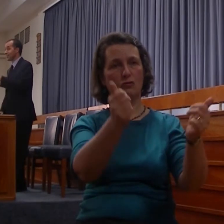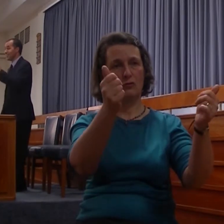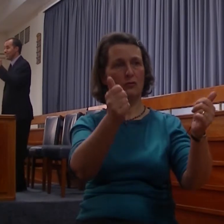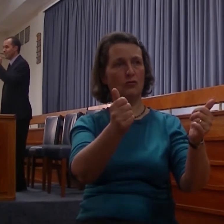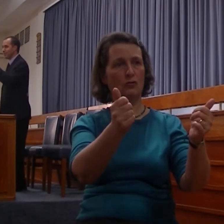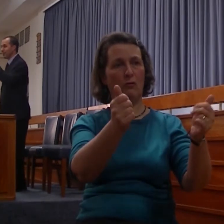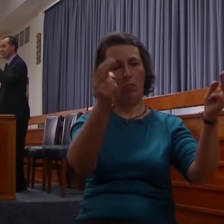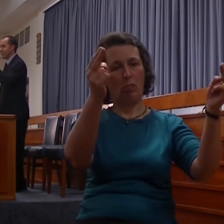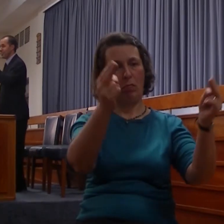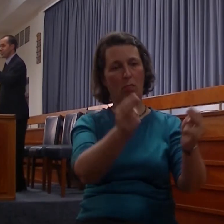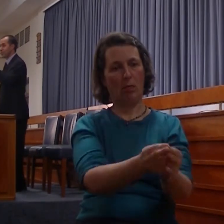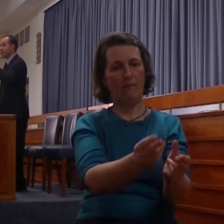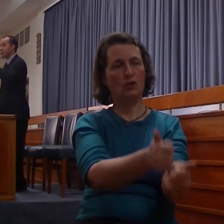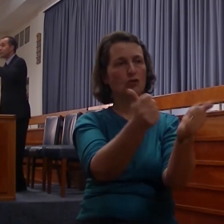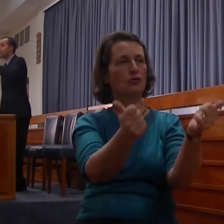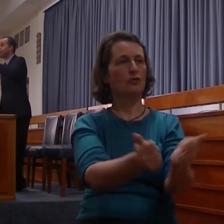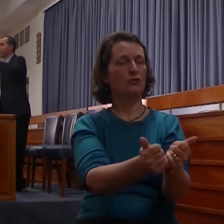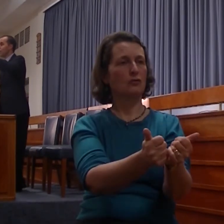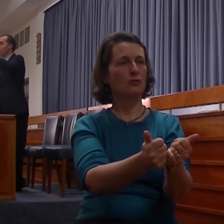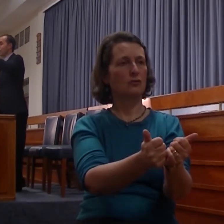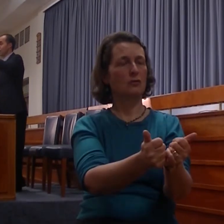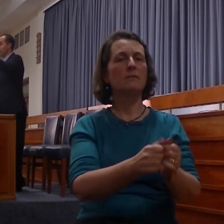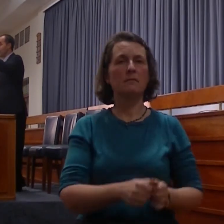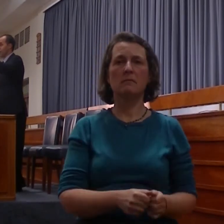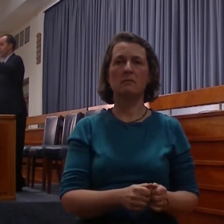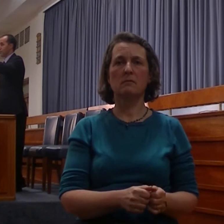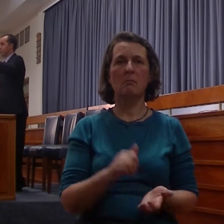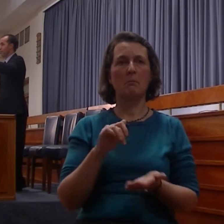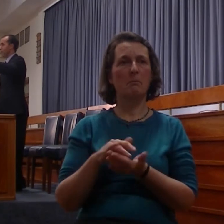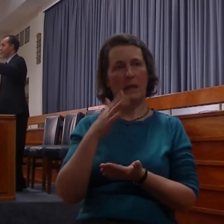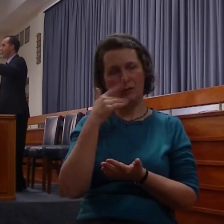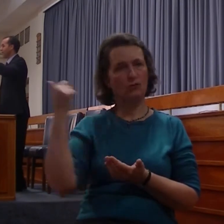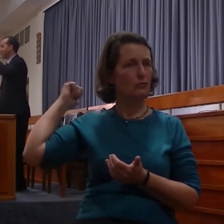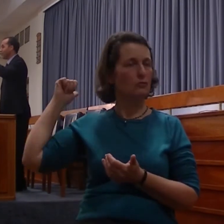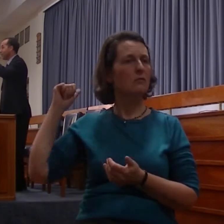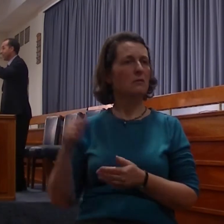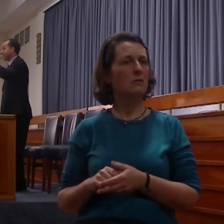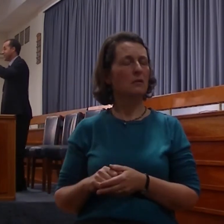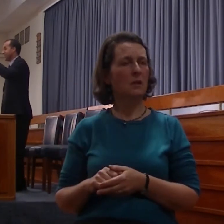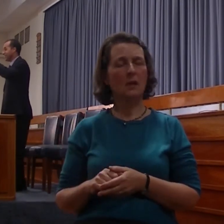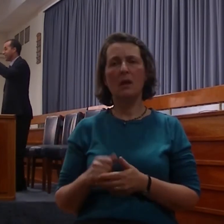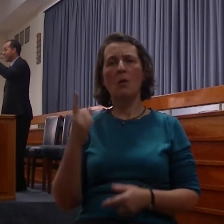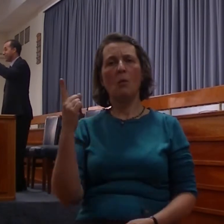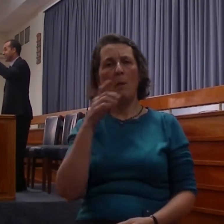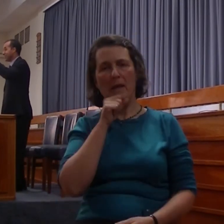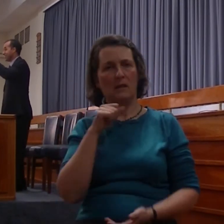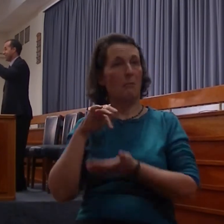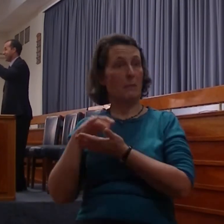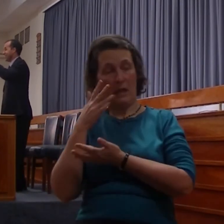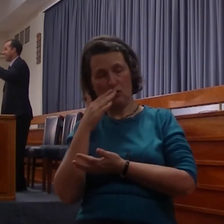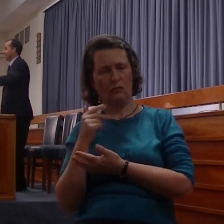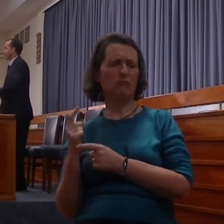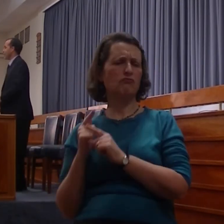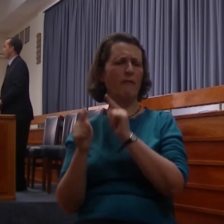usefulness and it had dwindled, died completely. It is said in the Middle Ages there was a